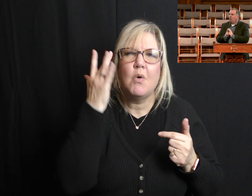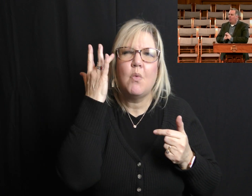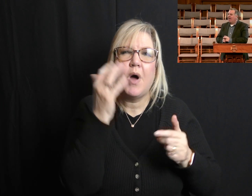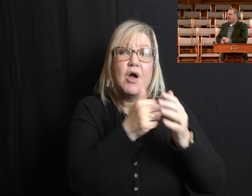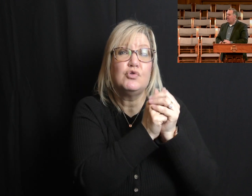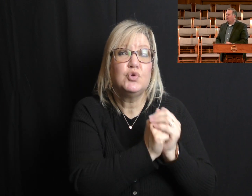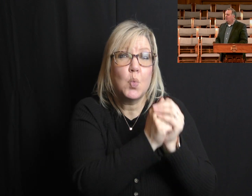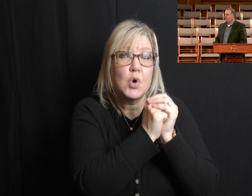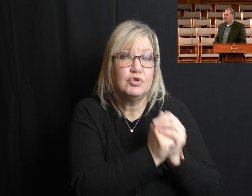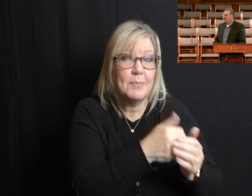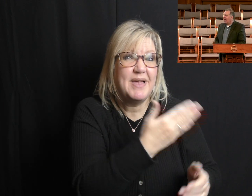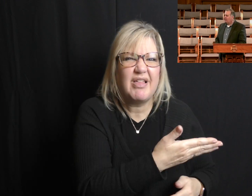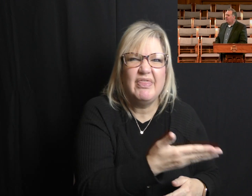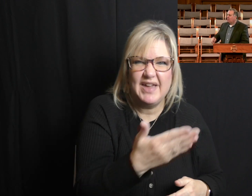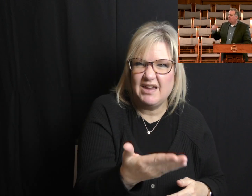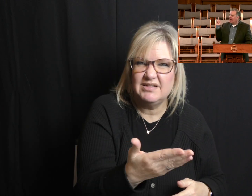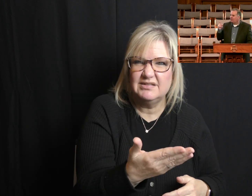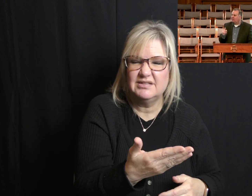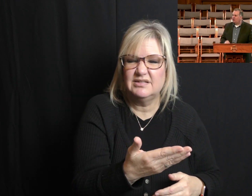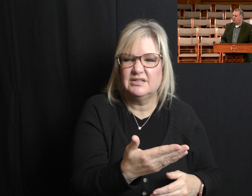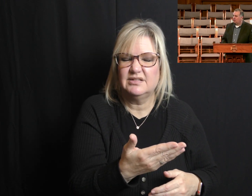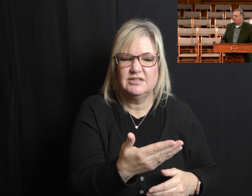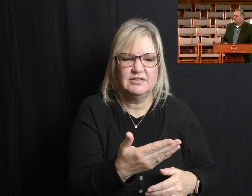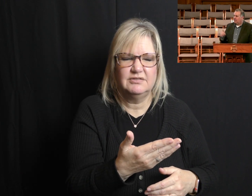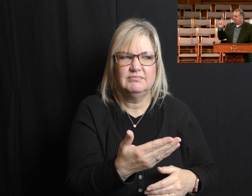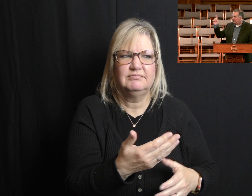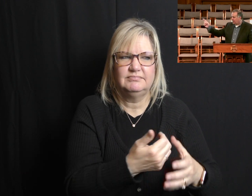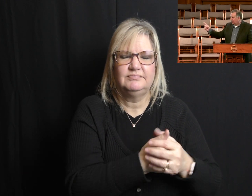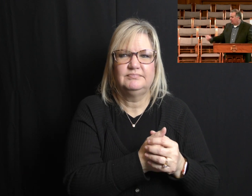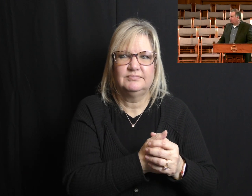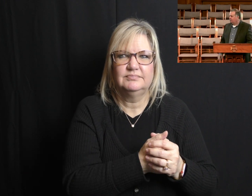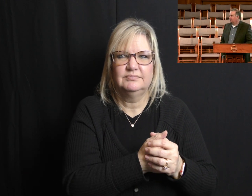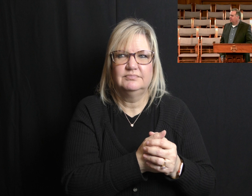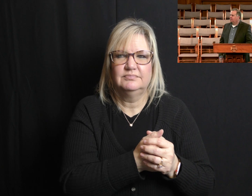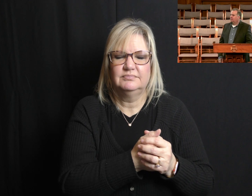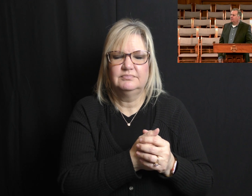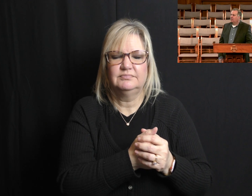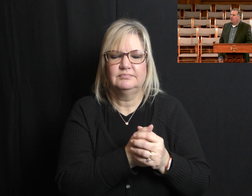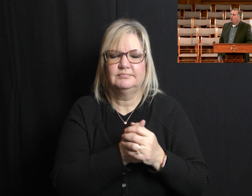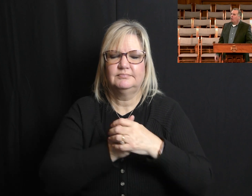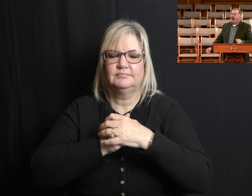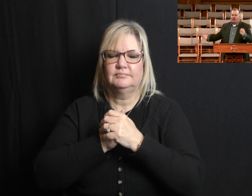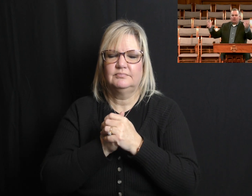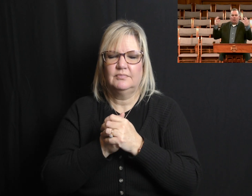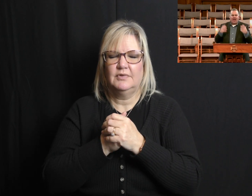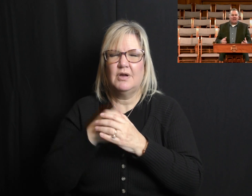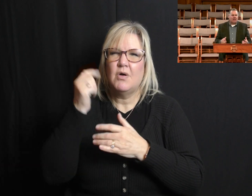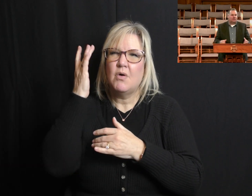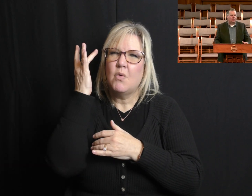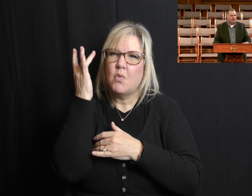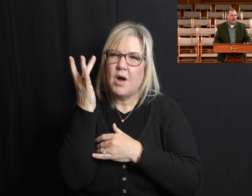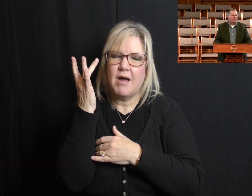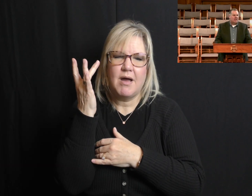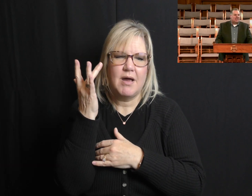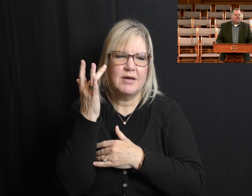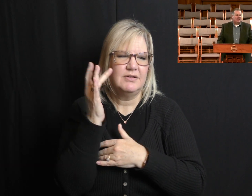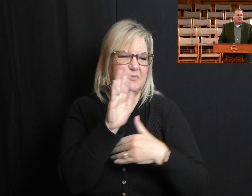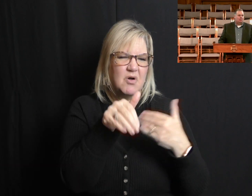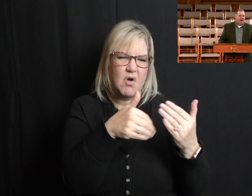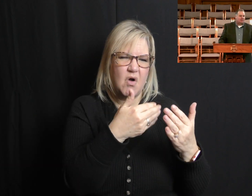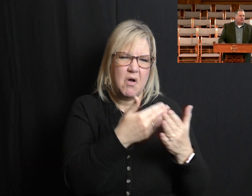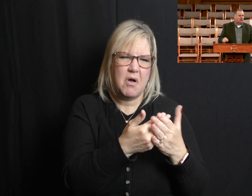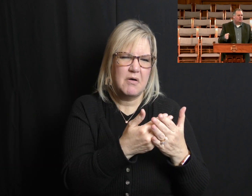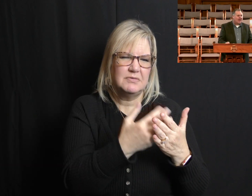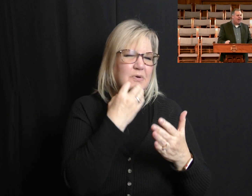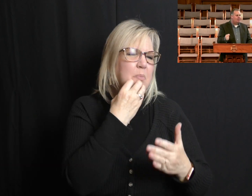Why are the white elephants of your life getting the best of you instead of Him? Why are the white elephants of your life getting